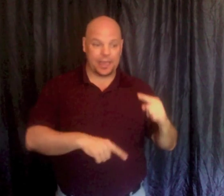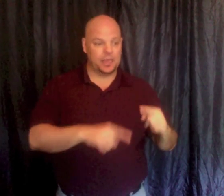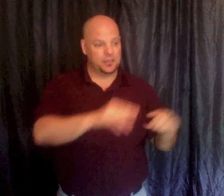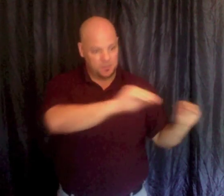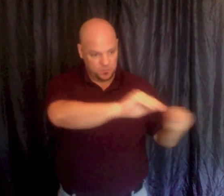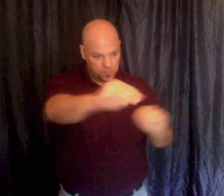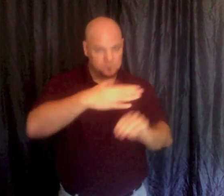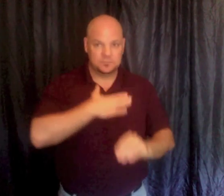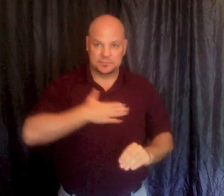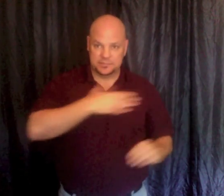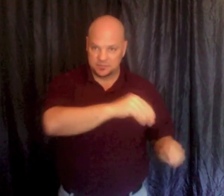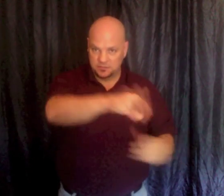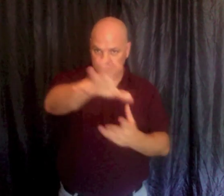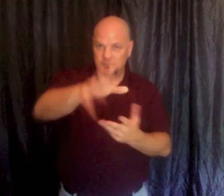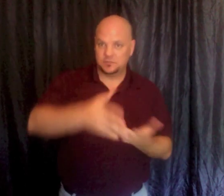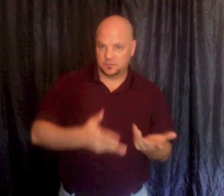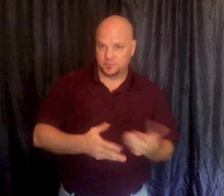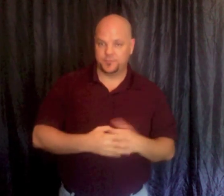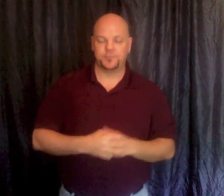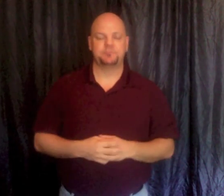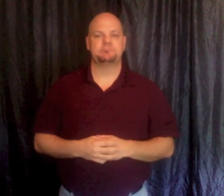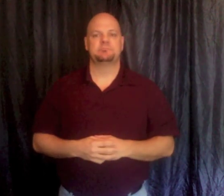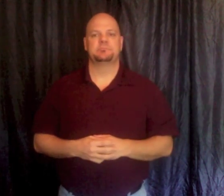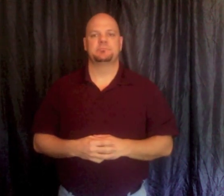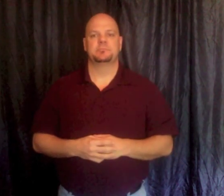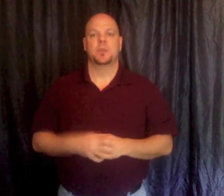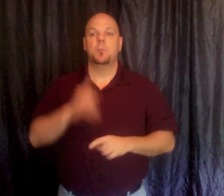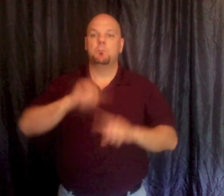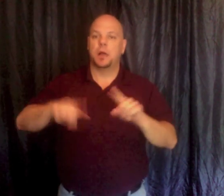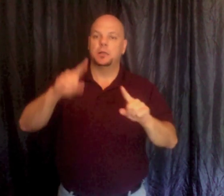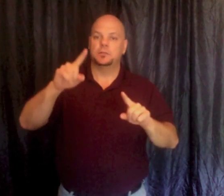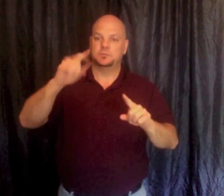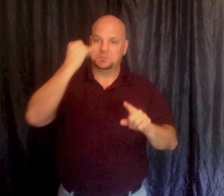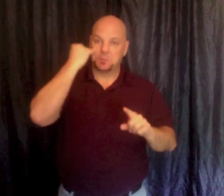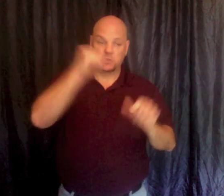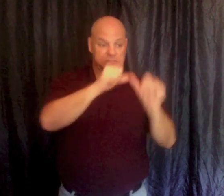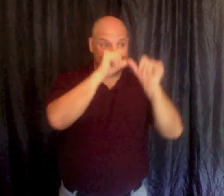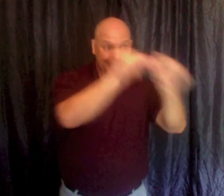well." But if it's continuous, you can tell the teacher about that.